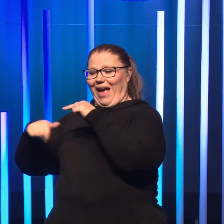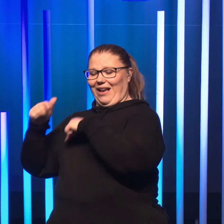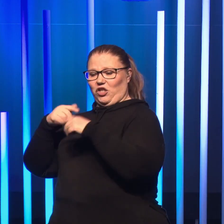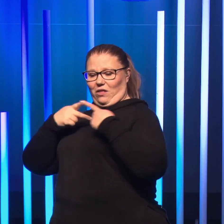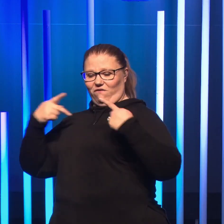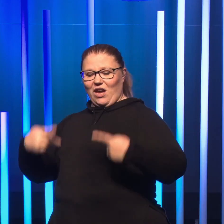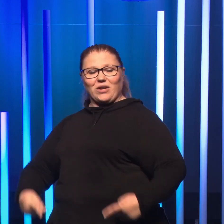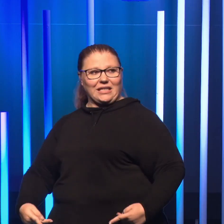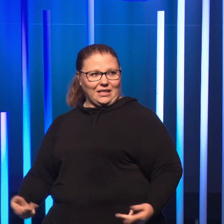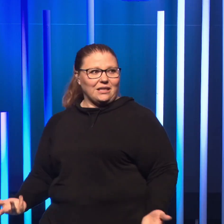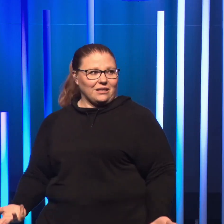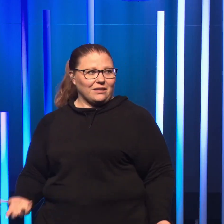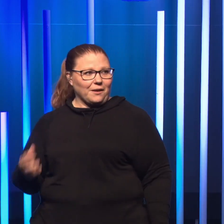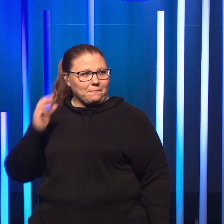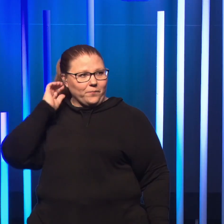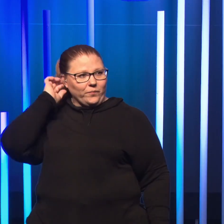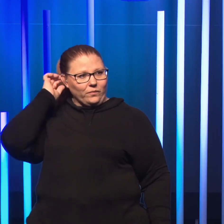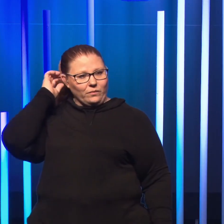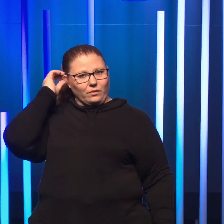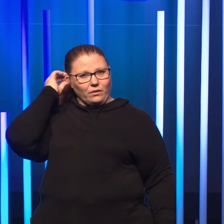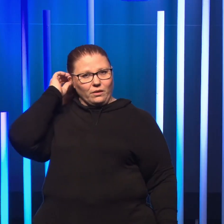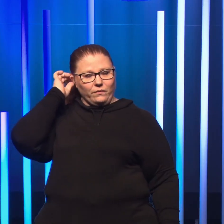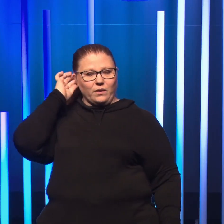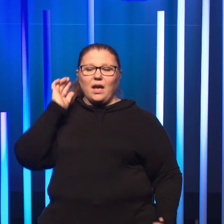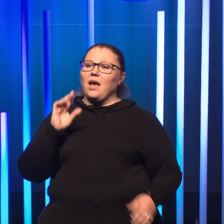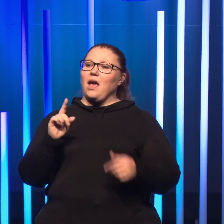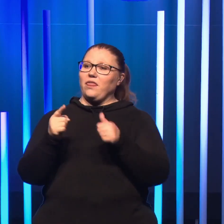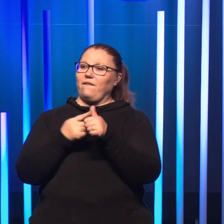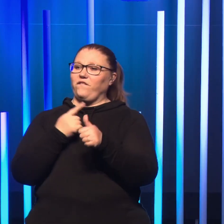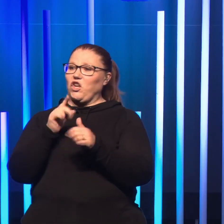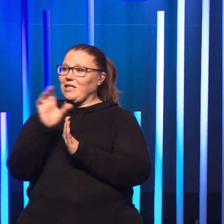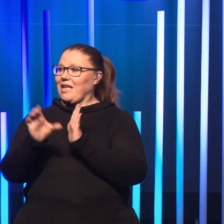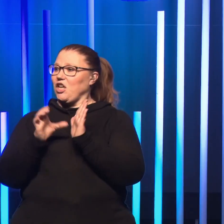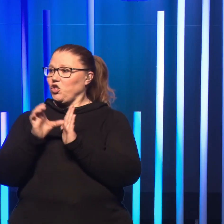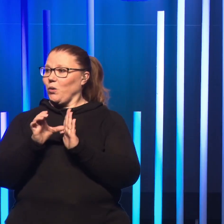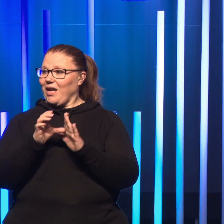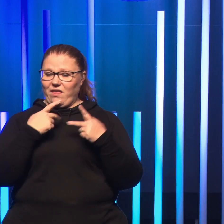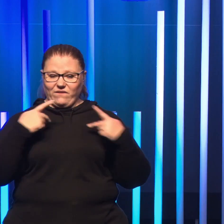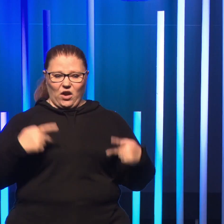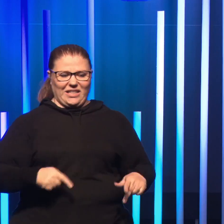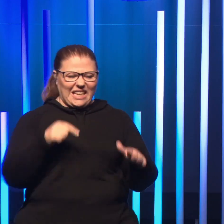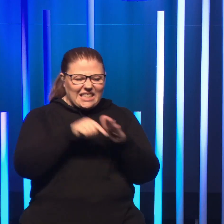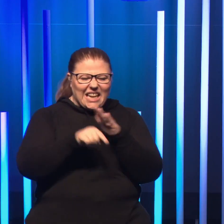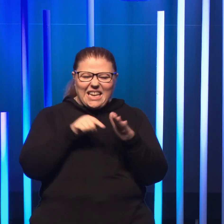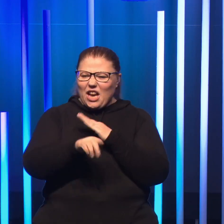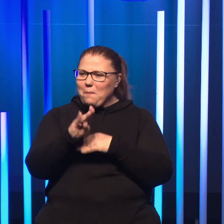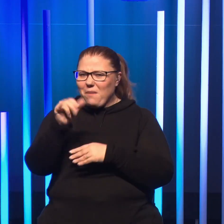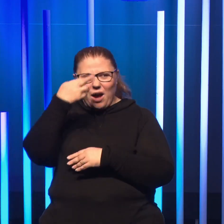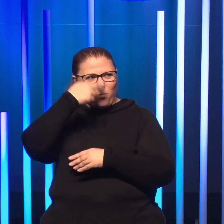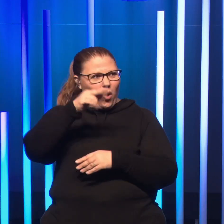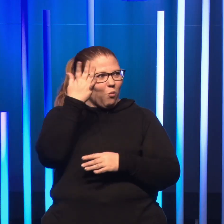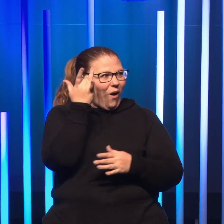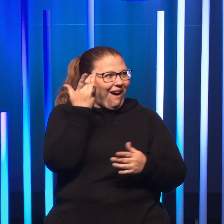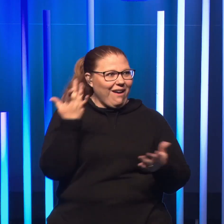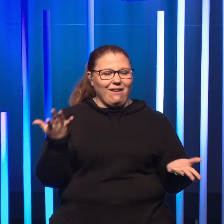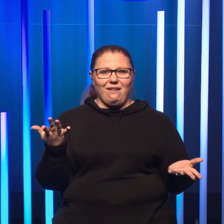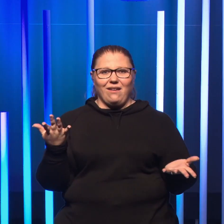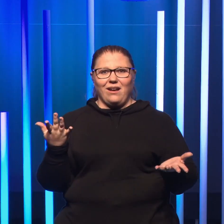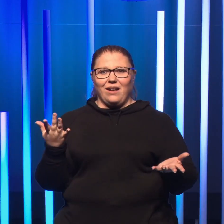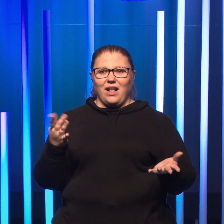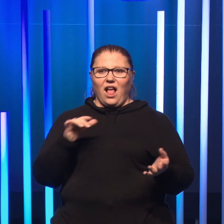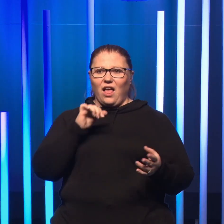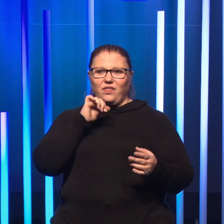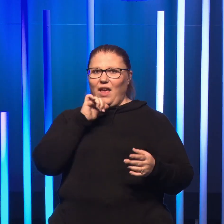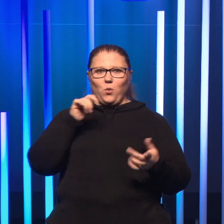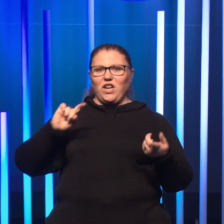Pharisees, right? Like in the first century, you have Pharisees being martyred by Rome because they would not, they wouldn't sway